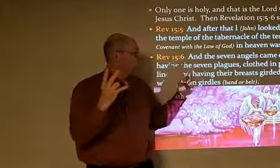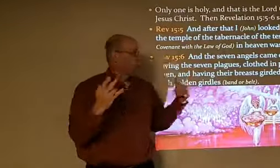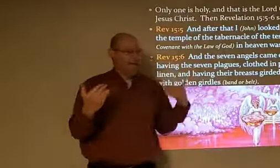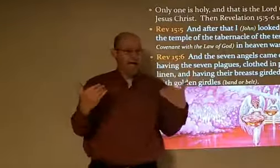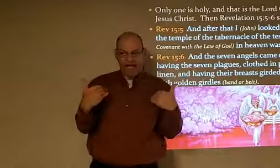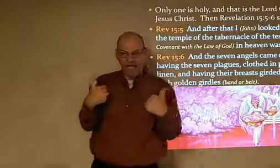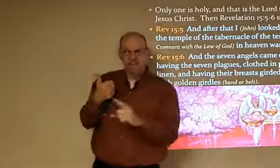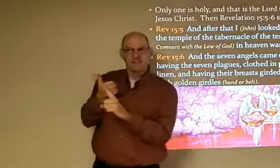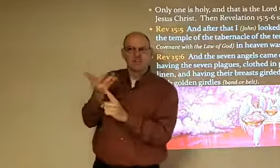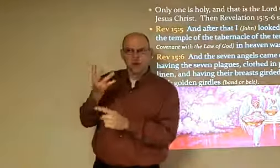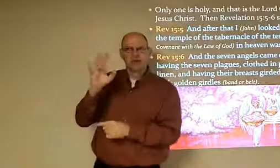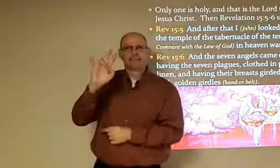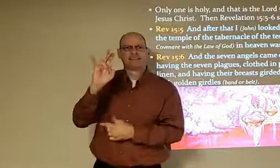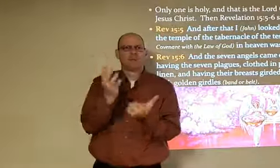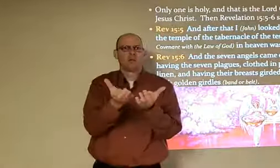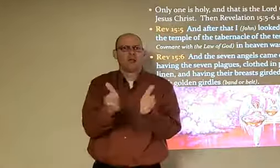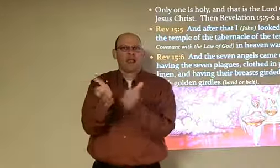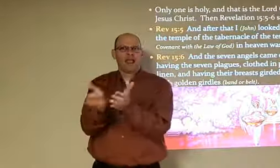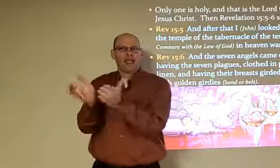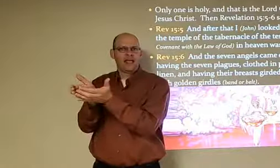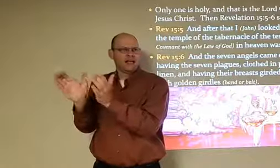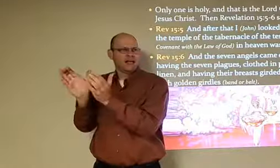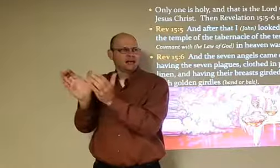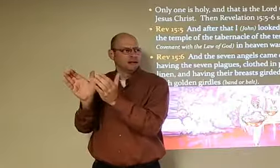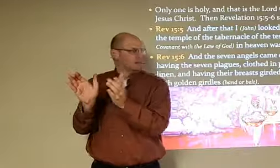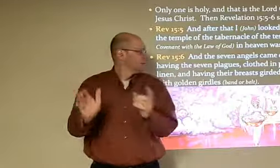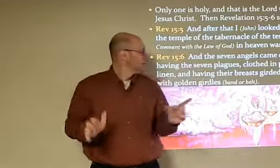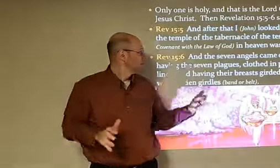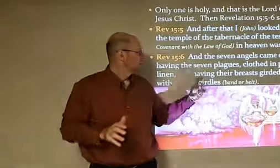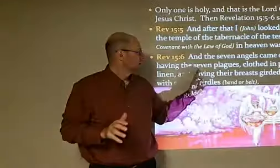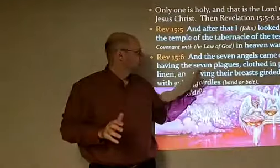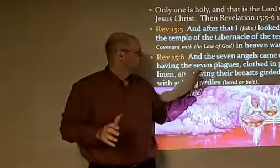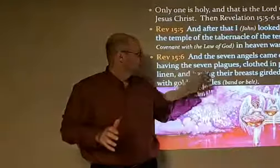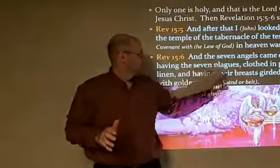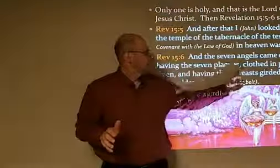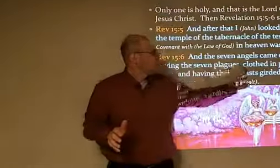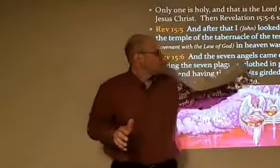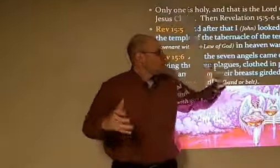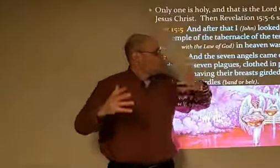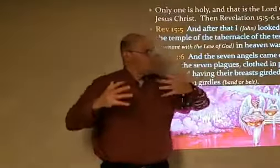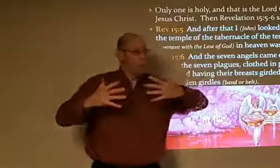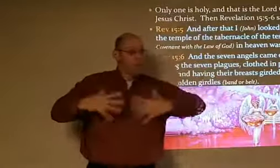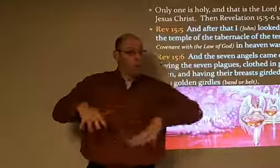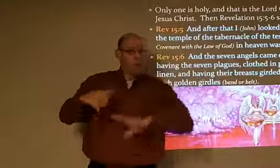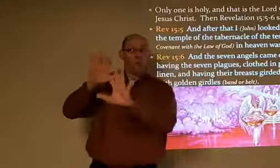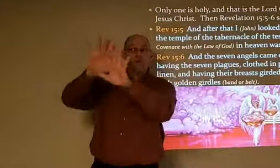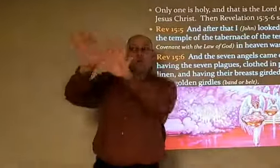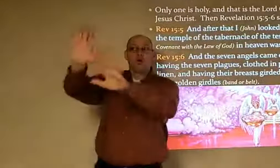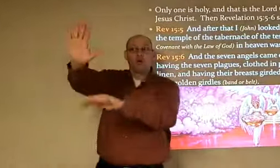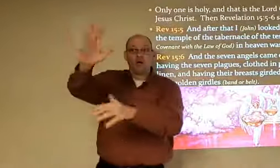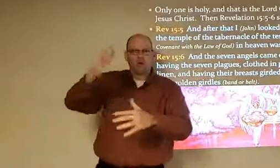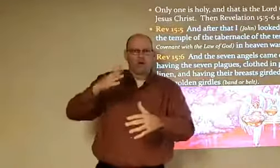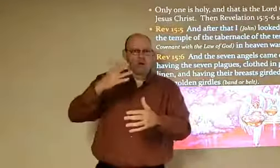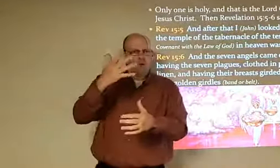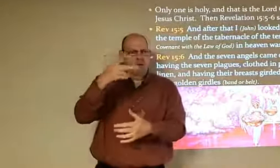having the seven plagues. So the angels are coming, seven of them, holding the vials or the bowls with